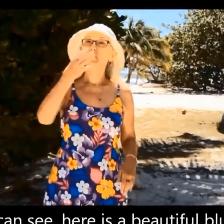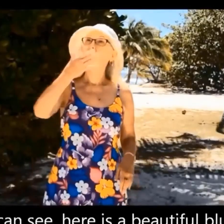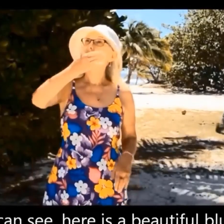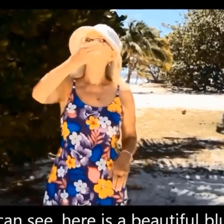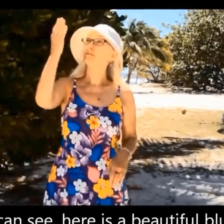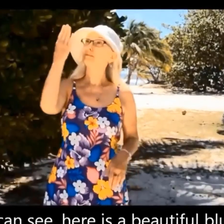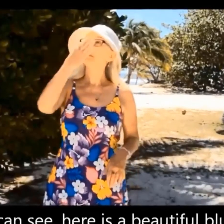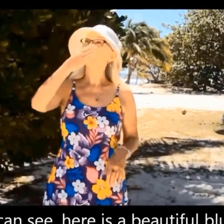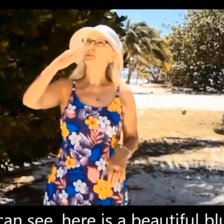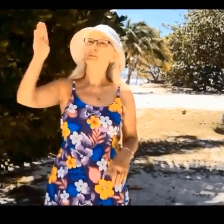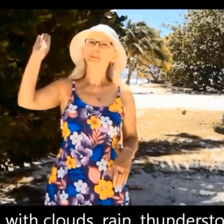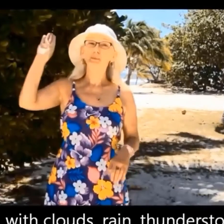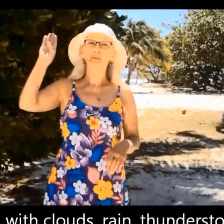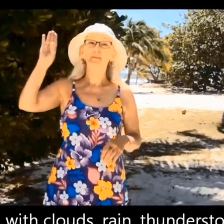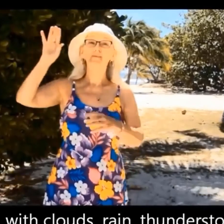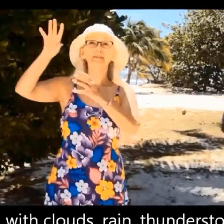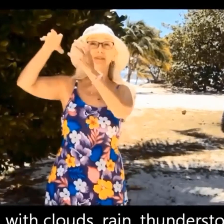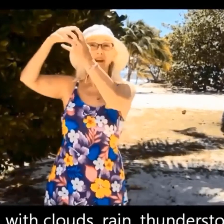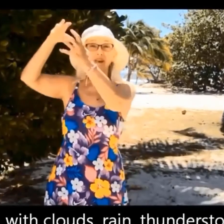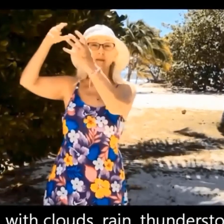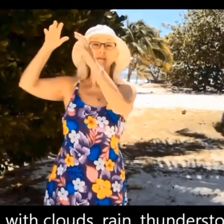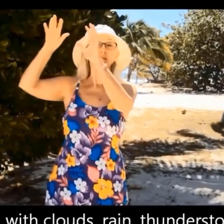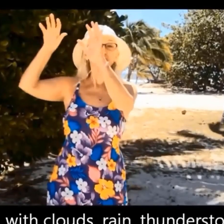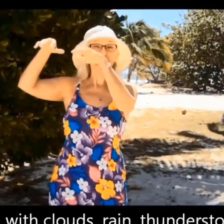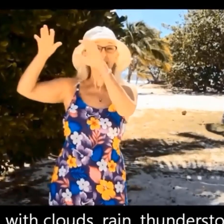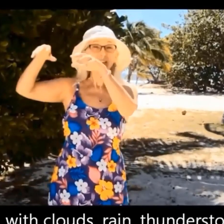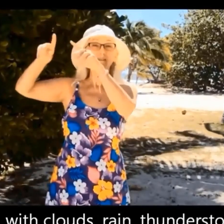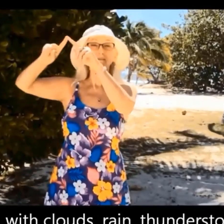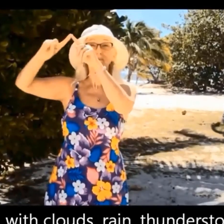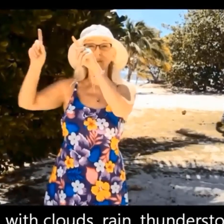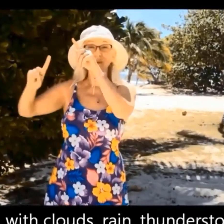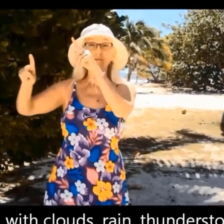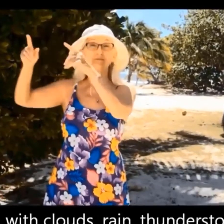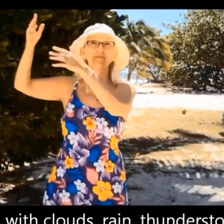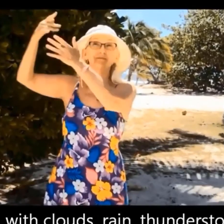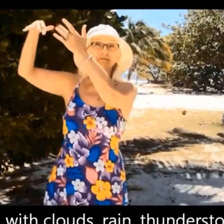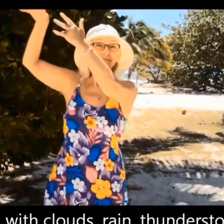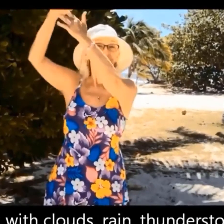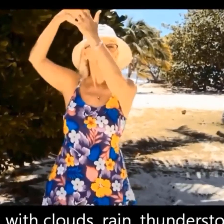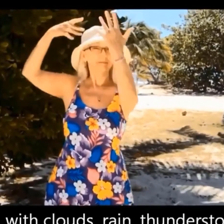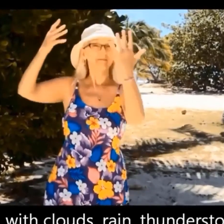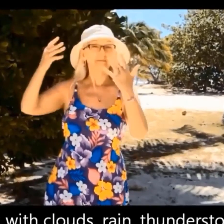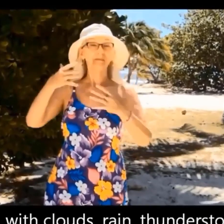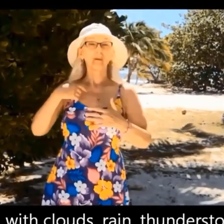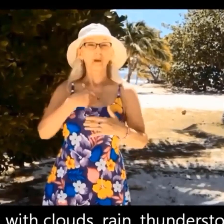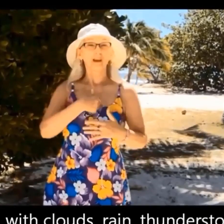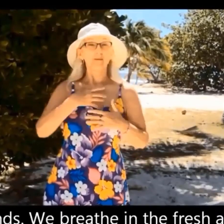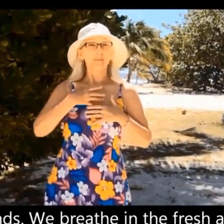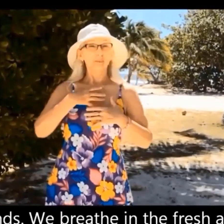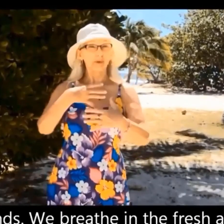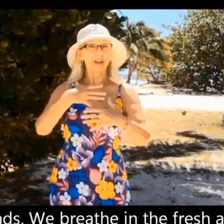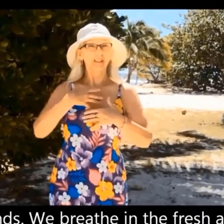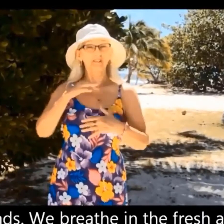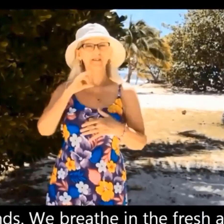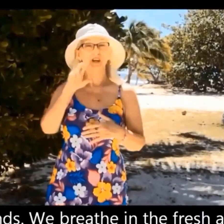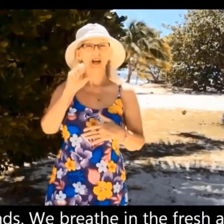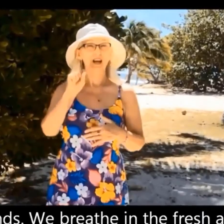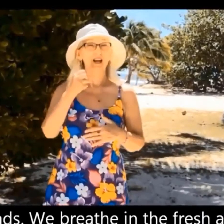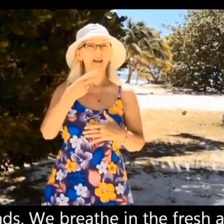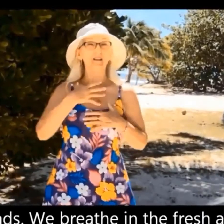As you can see, here's a beautiful blue sky along with clouds, rain, thunderstorms, and winds. We